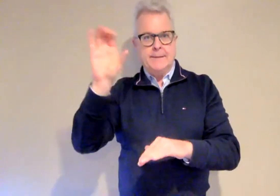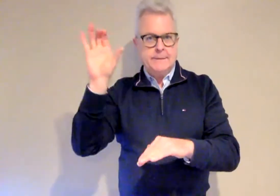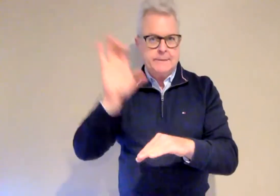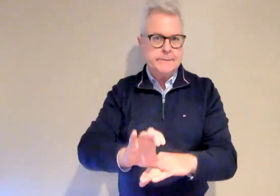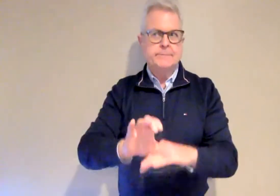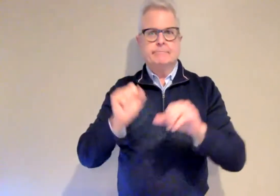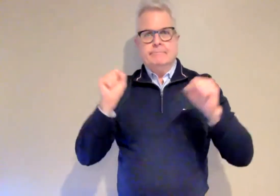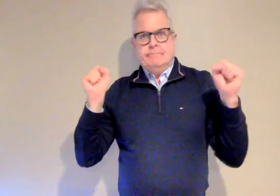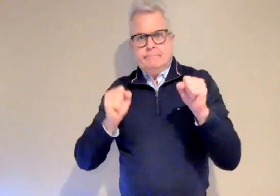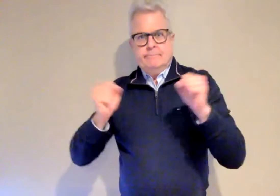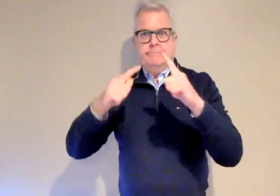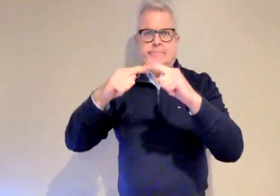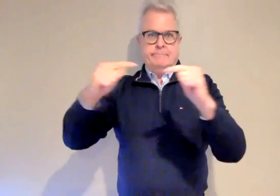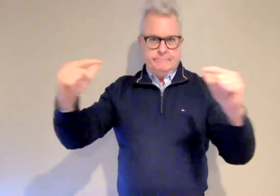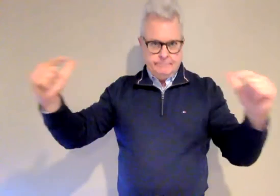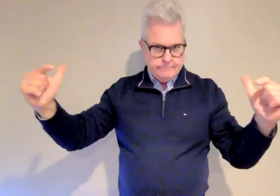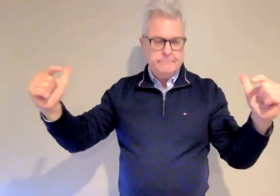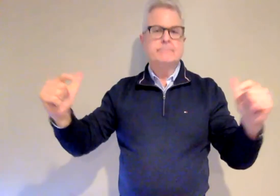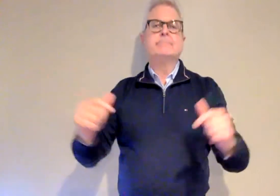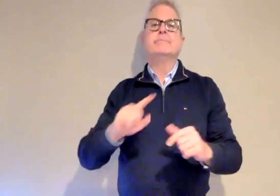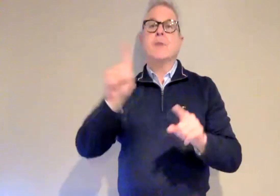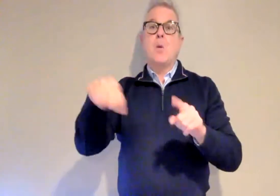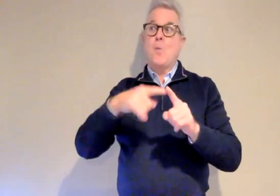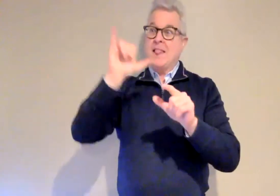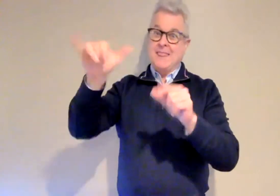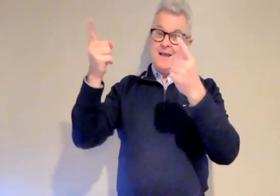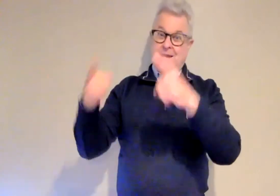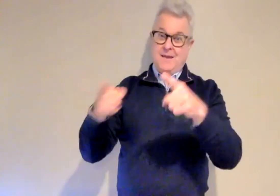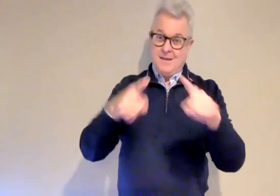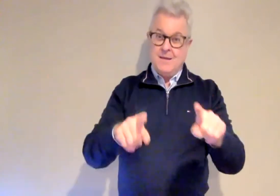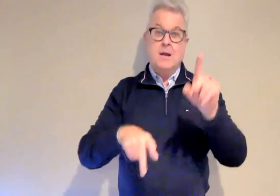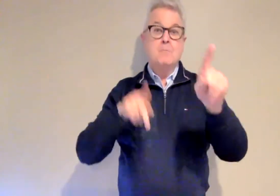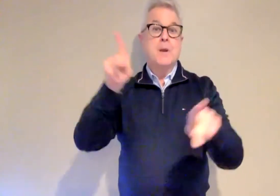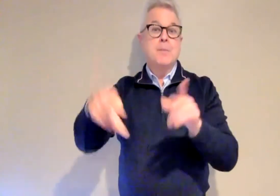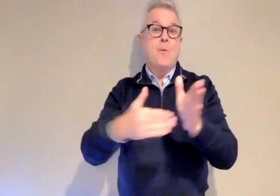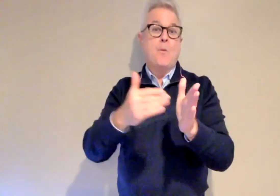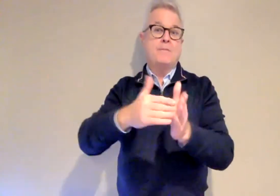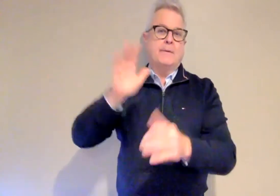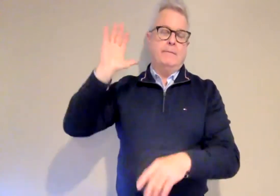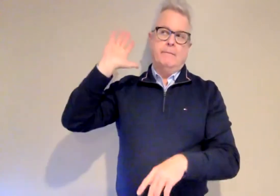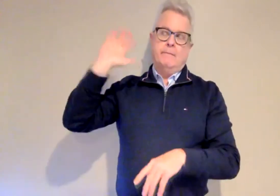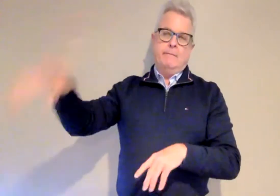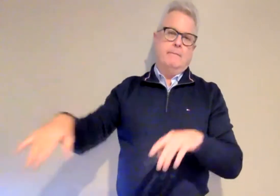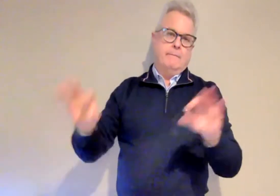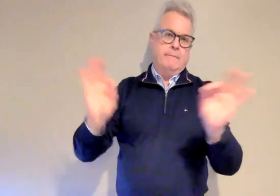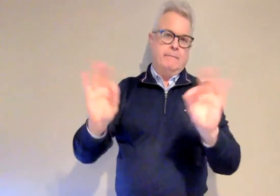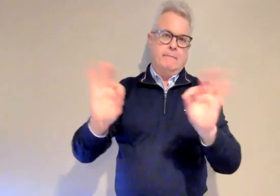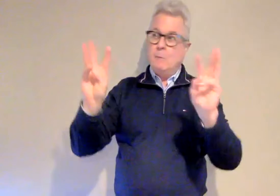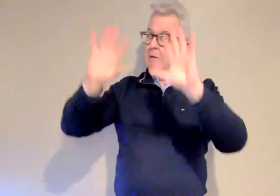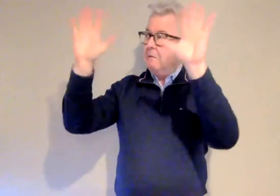snowstorm, ice storm, cold, severe weather, and so forth. When these patterns of weather occur,